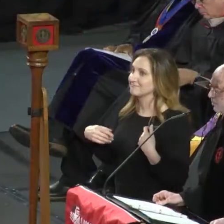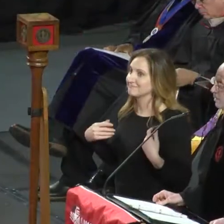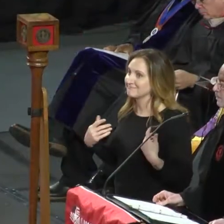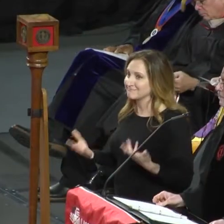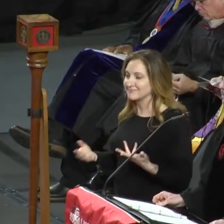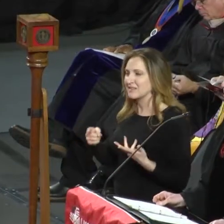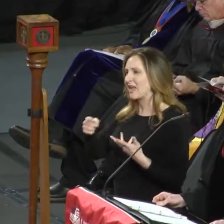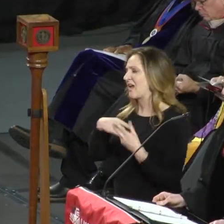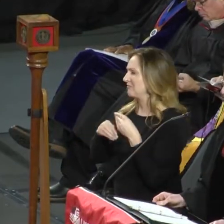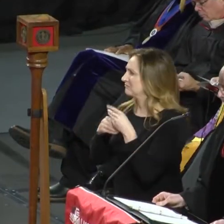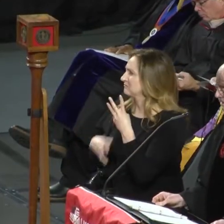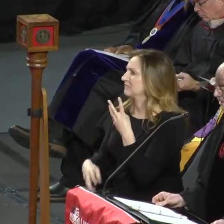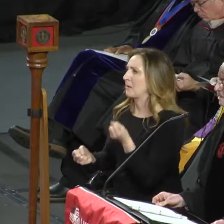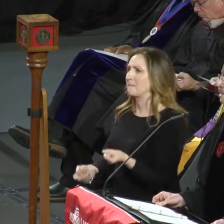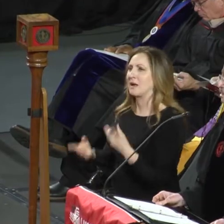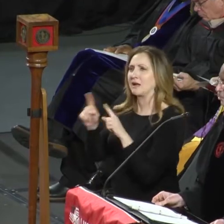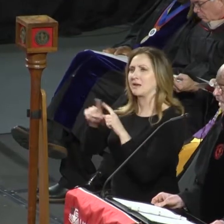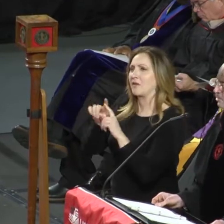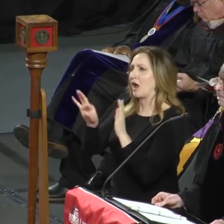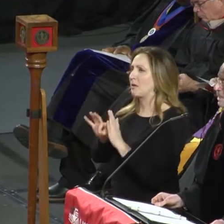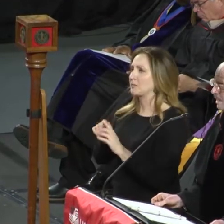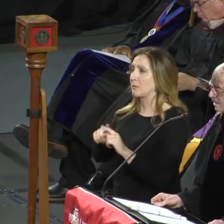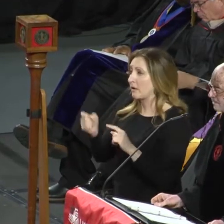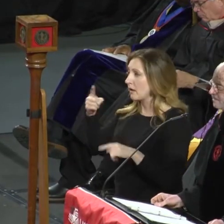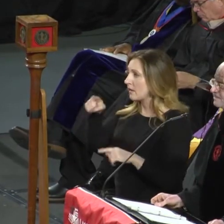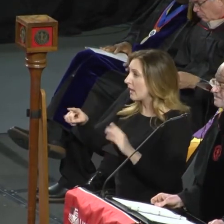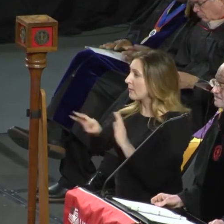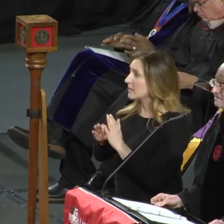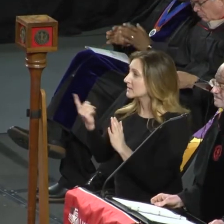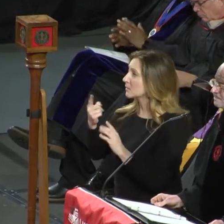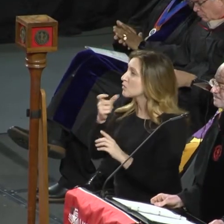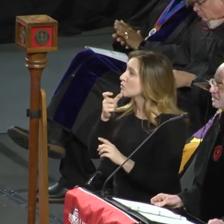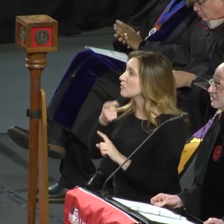infinite wisdom, they selected a graduate of